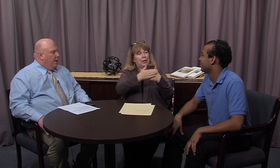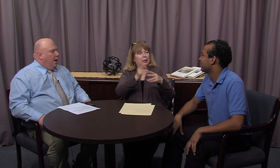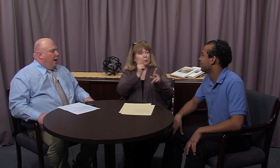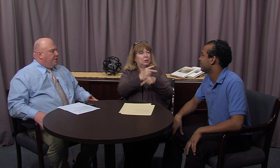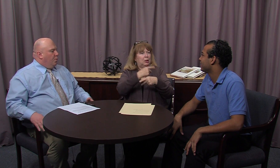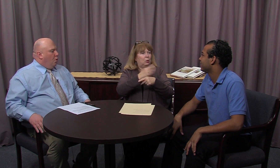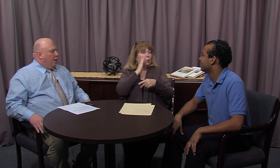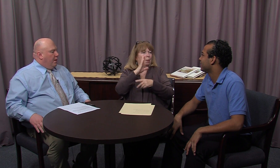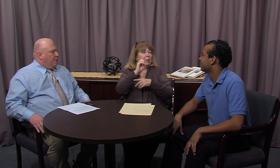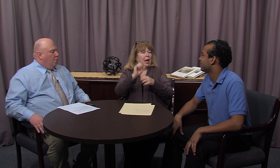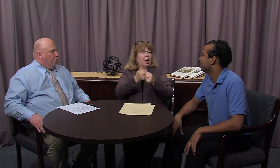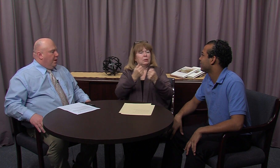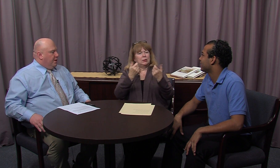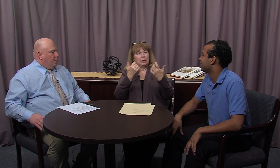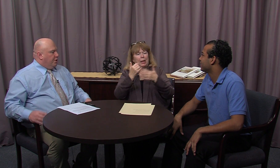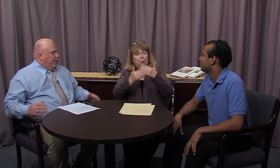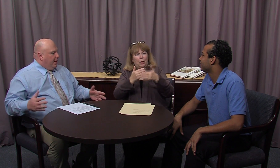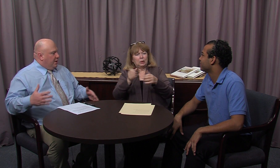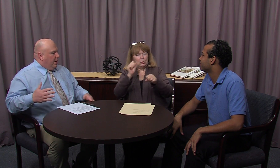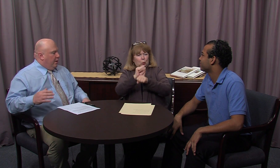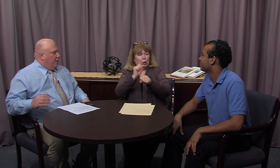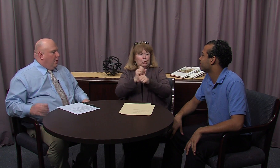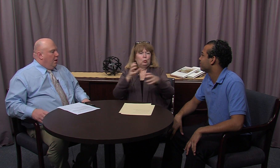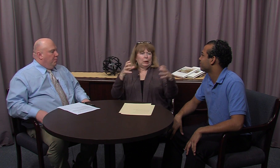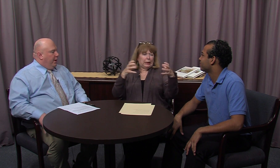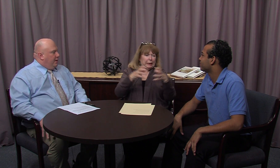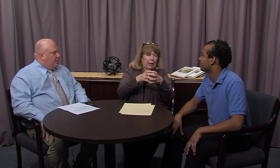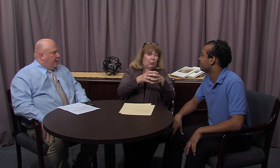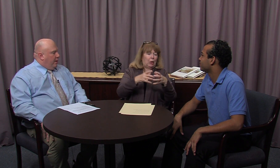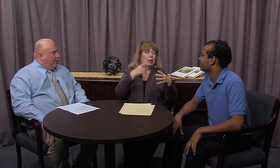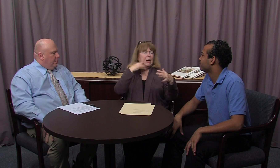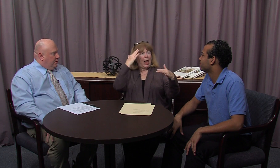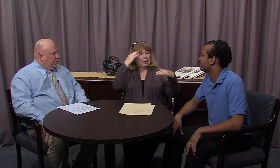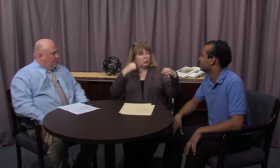How does it work? How does the whole process work? Do you get together, put heads together?